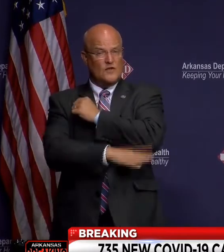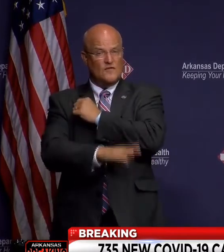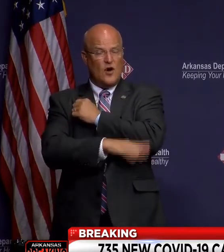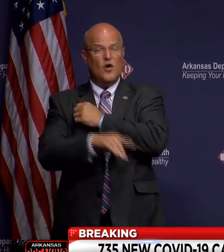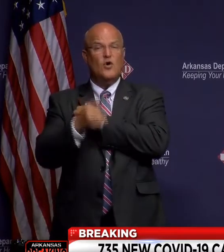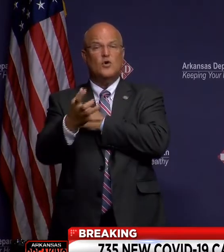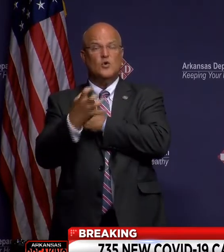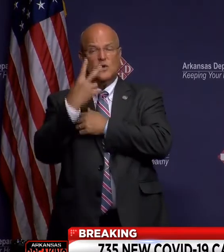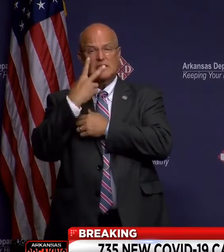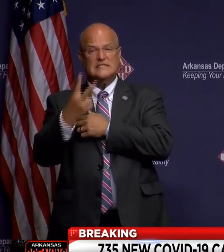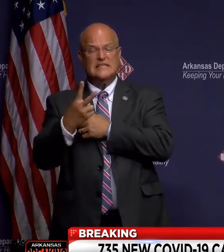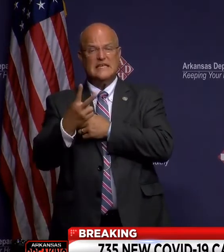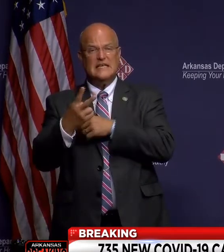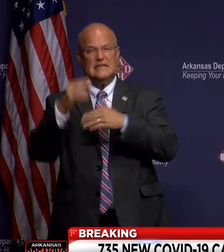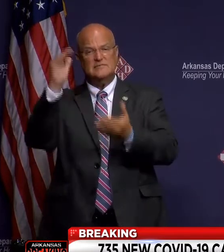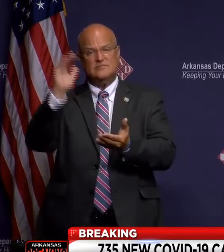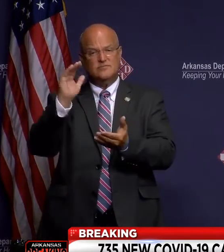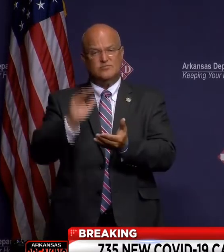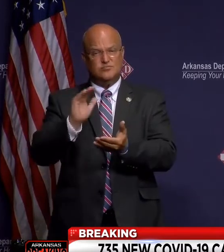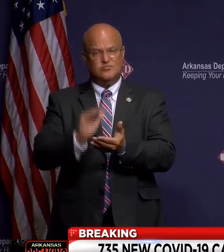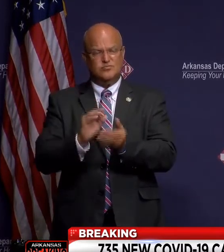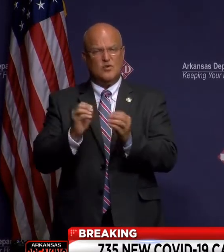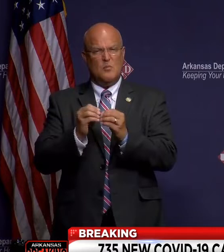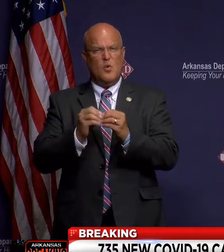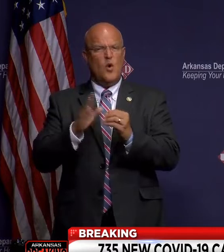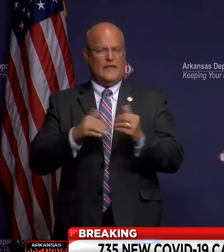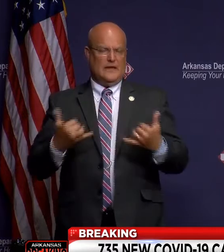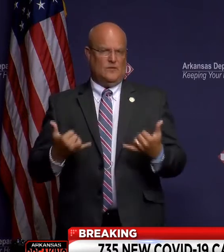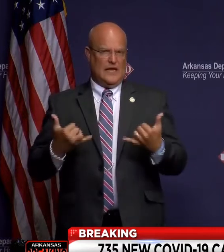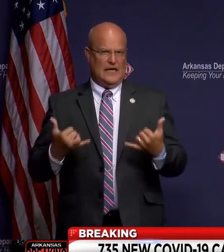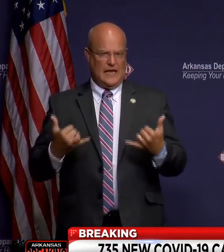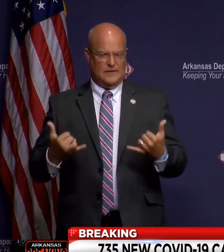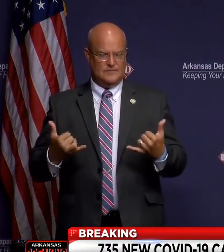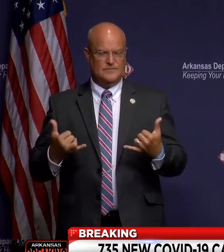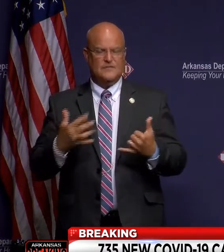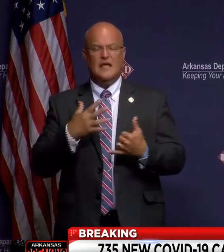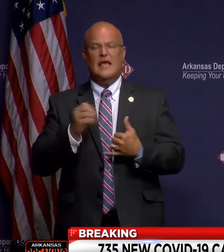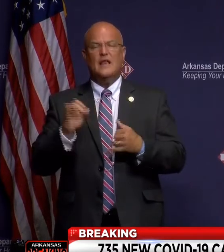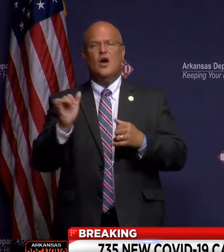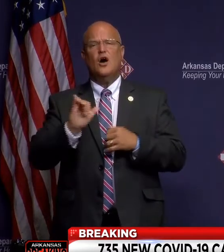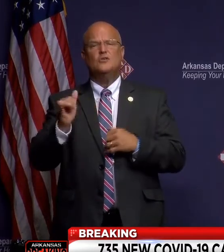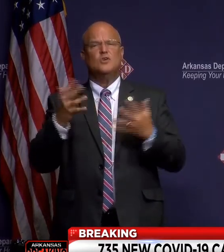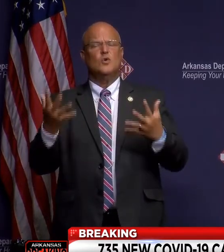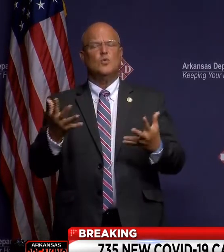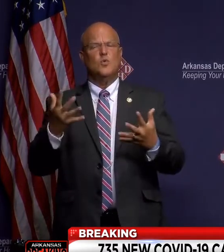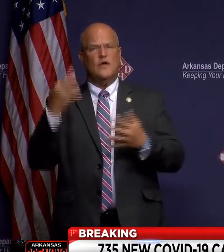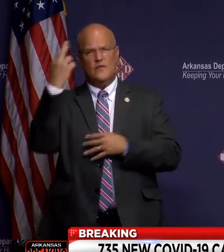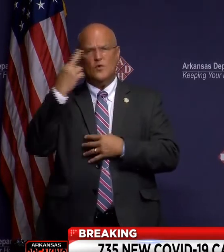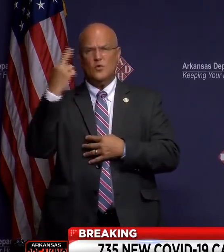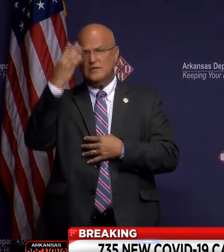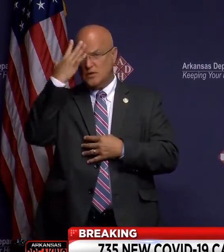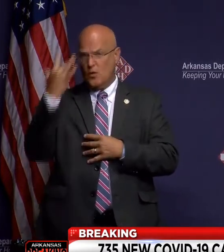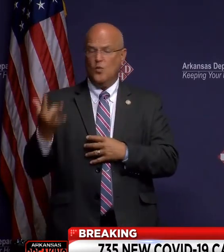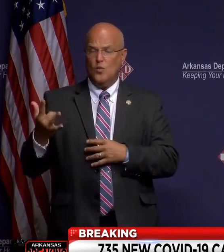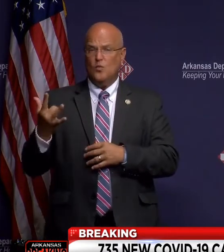or would you want to see the level get down lower than it is now? And also, what's the rationale